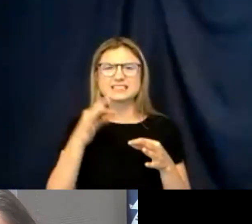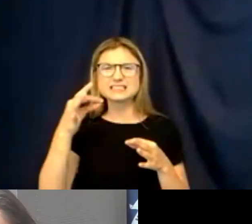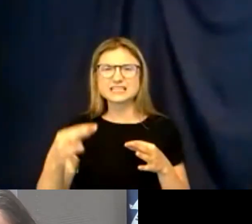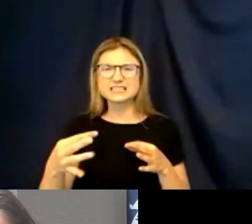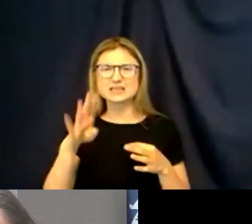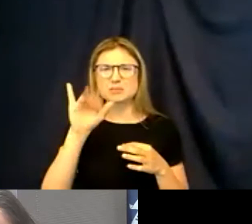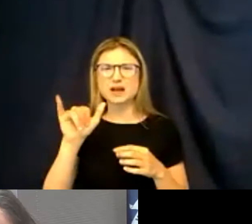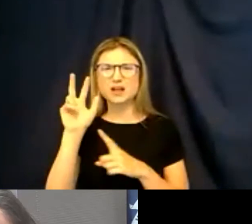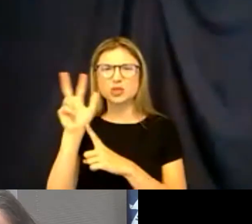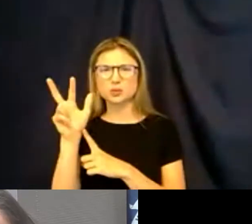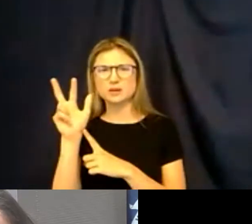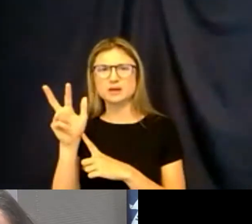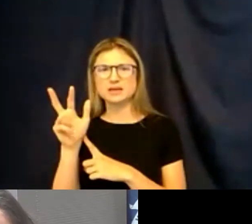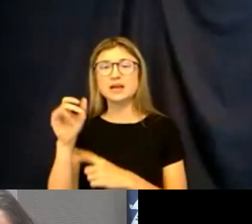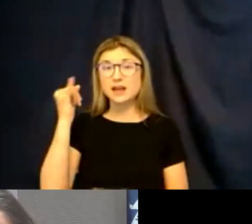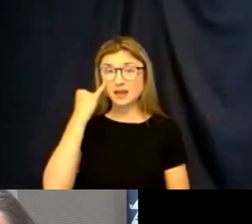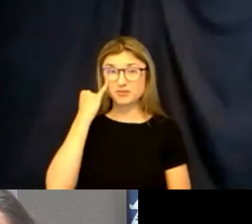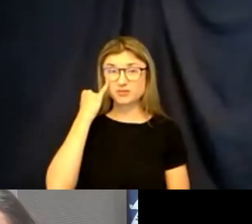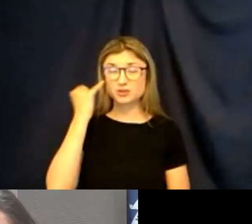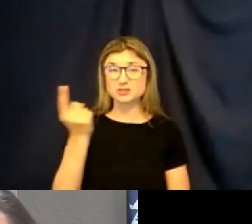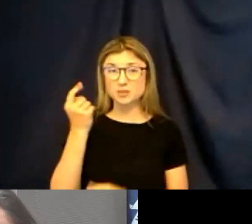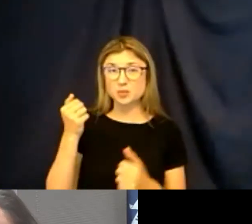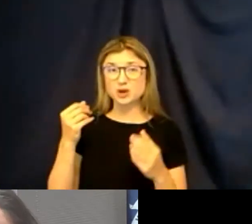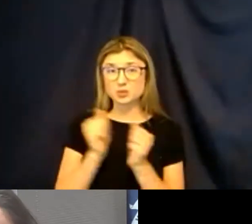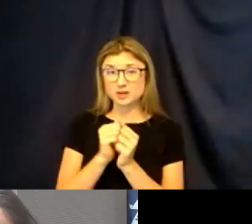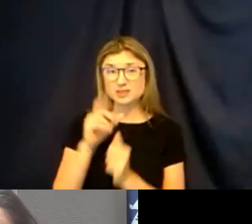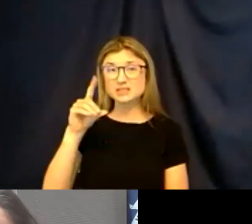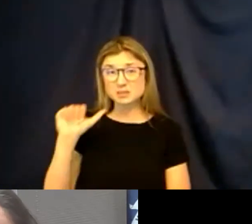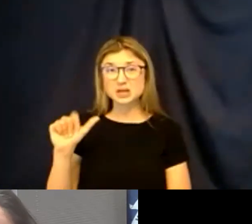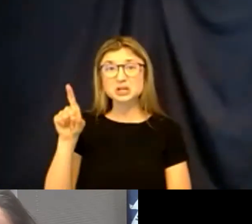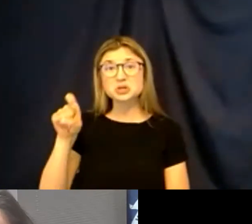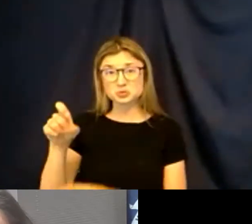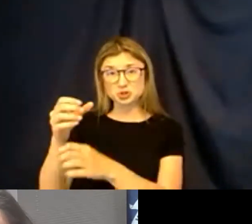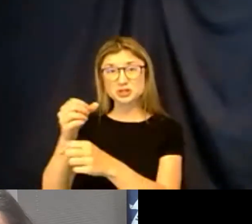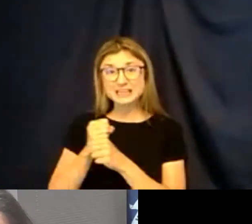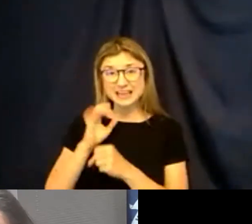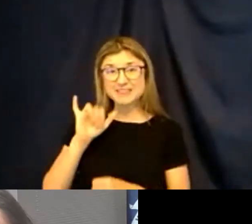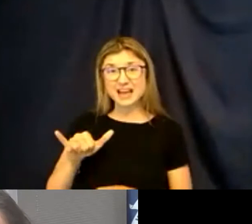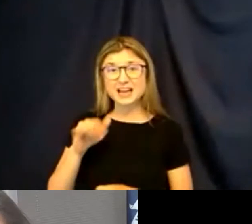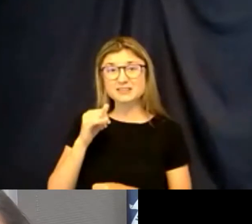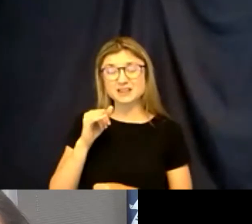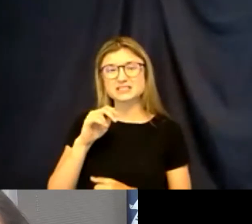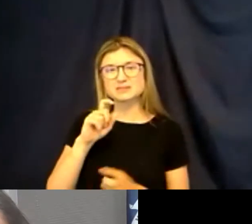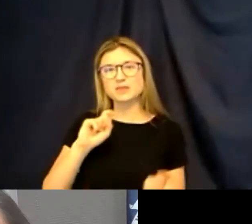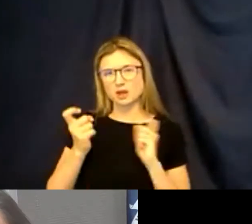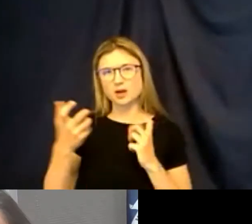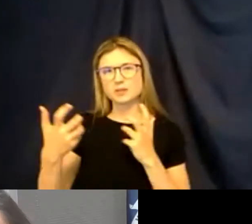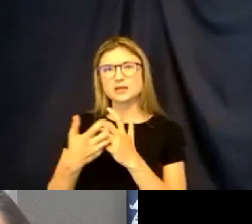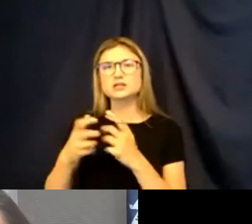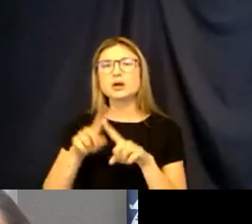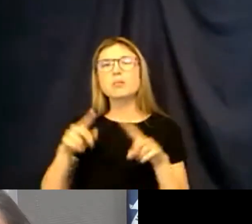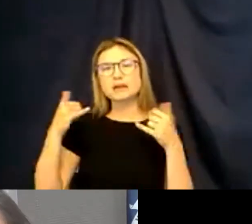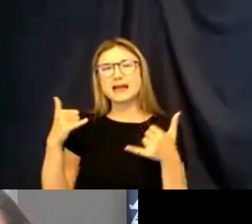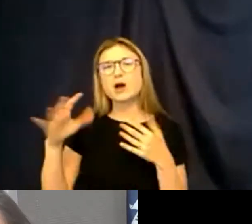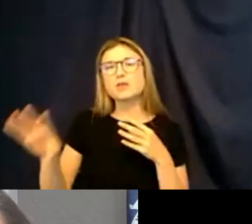believe, which if you're a person with a disability, you should already get that as an accommodation. But the fact that it's already built in for everybody